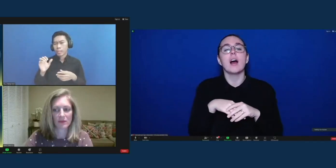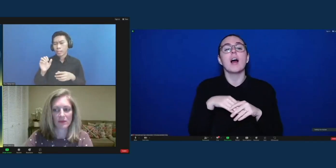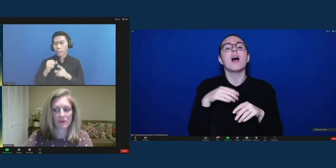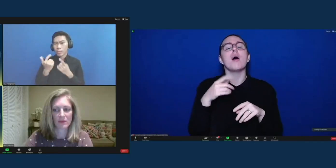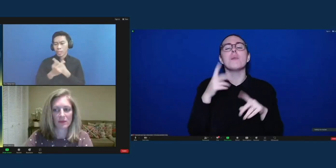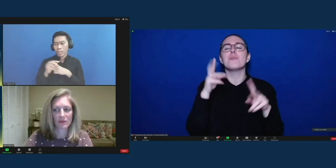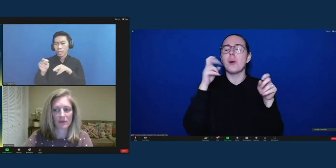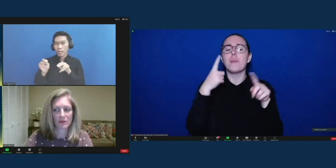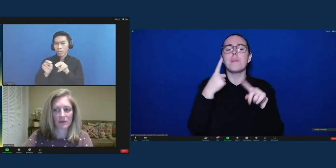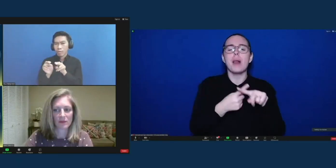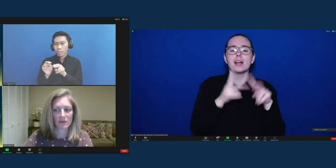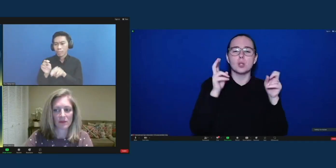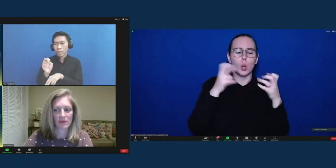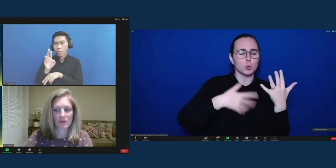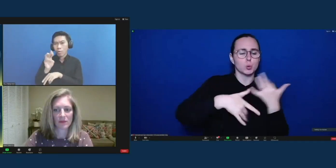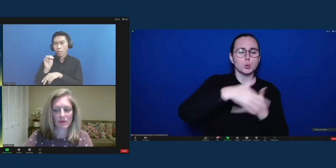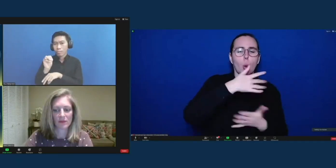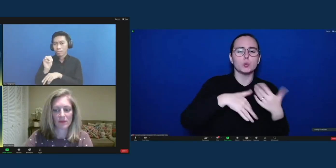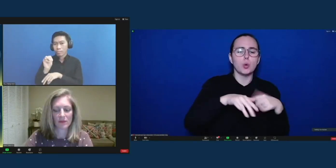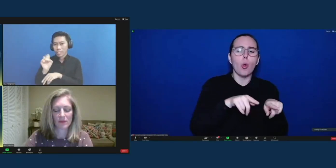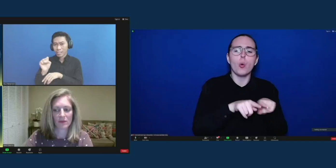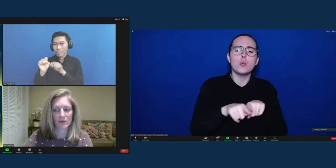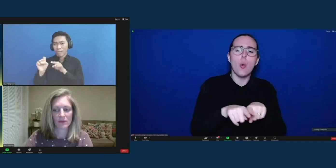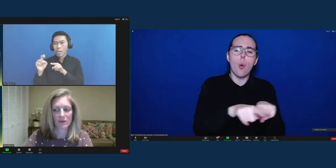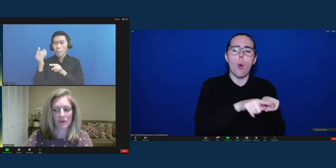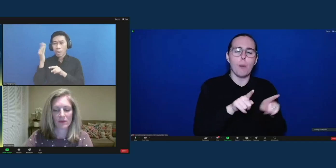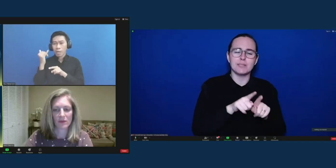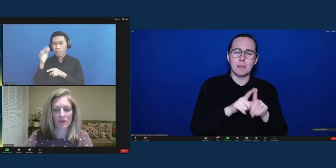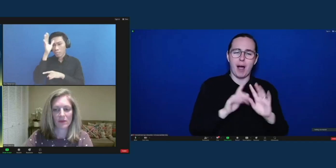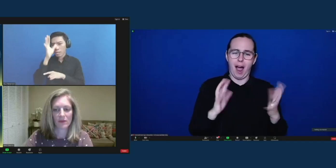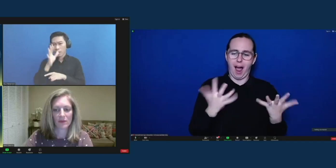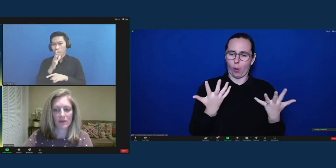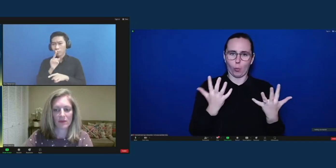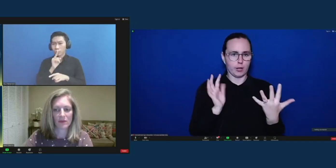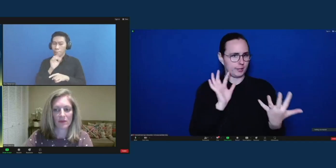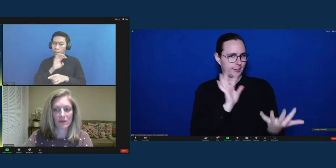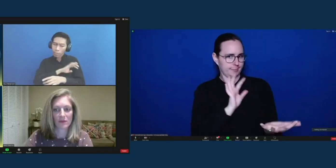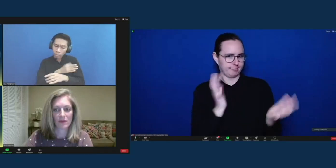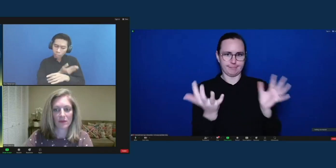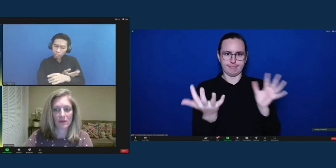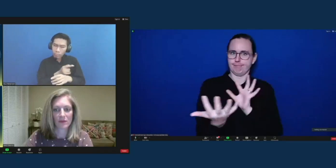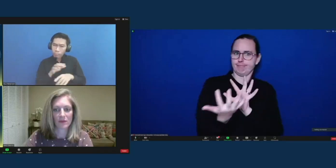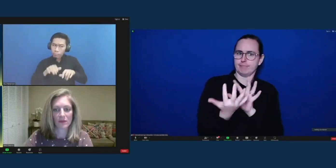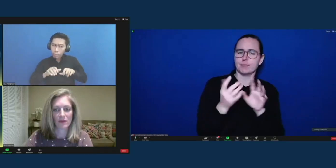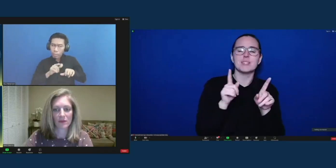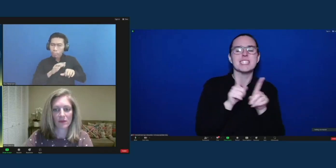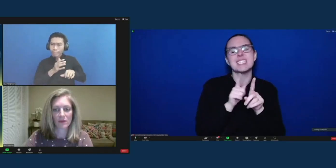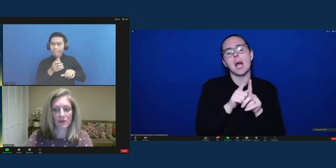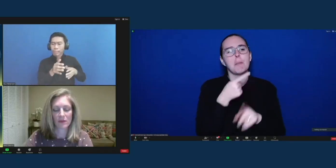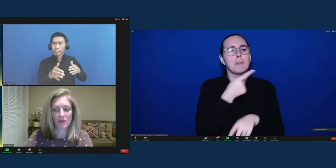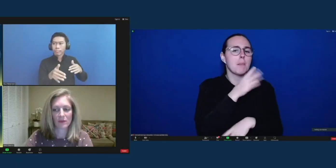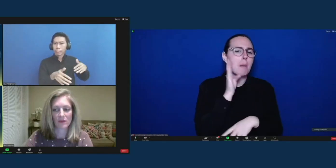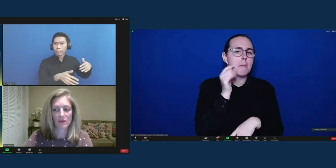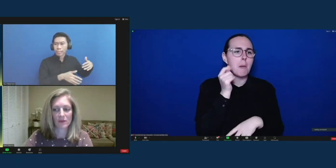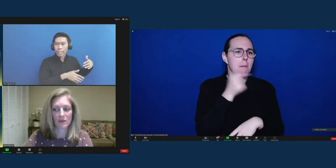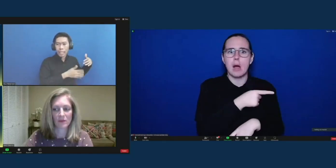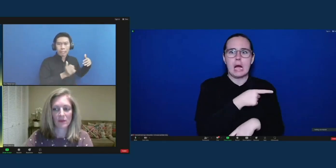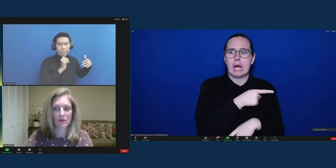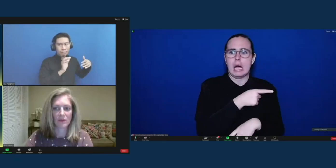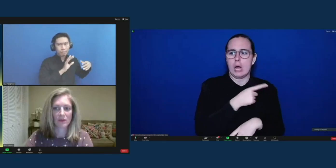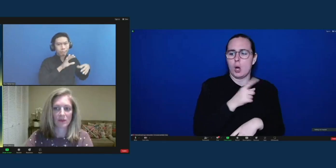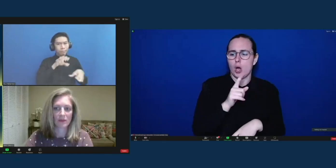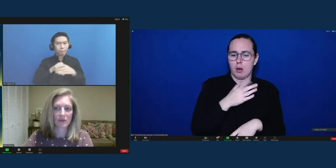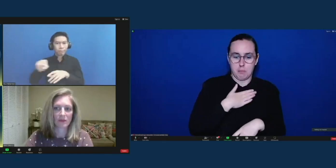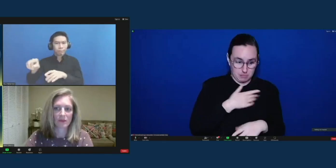some parents do not want their children with disability getting involved in community activities in fear of being bullied